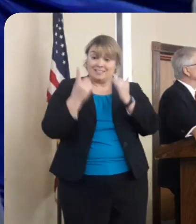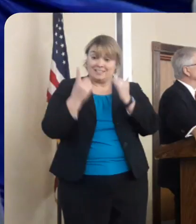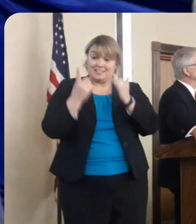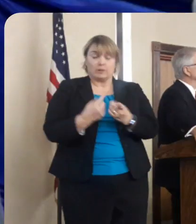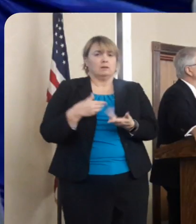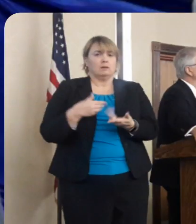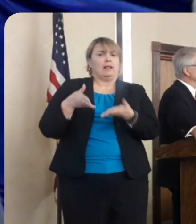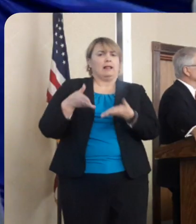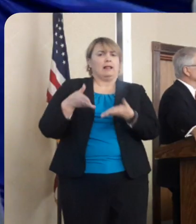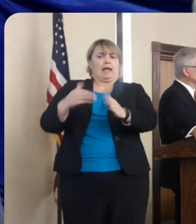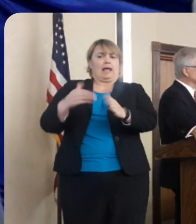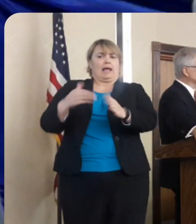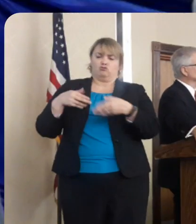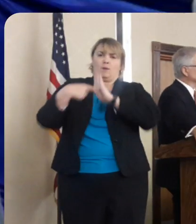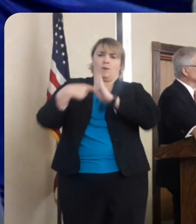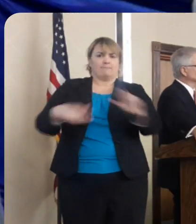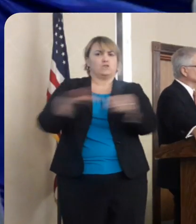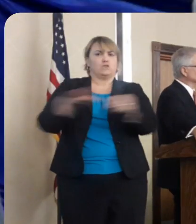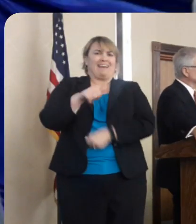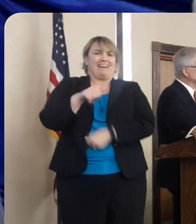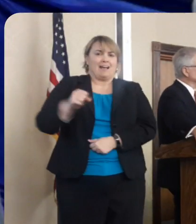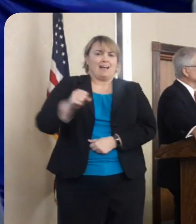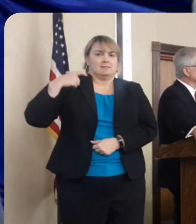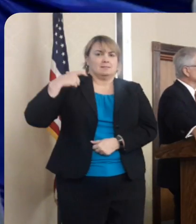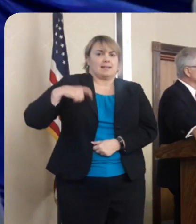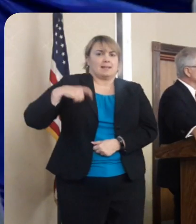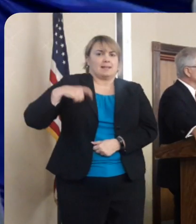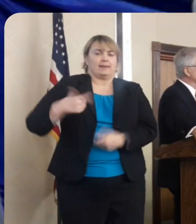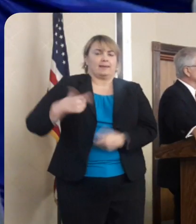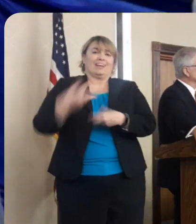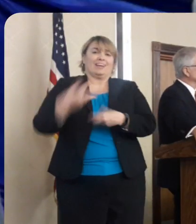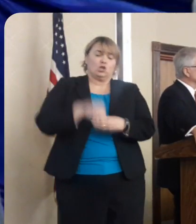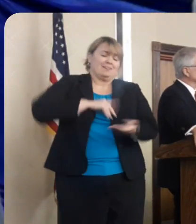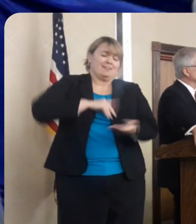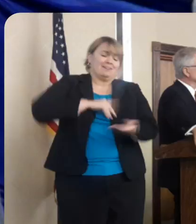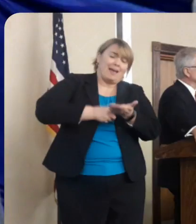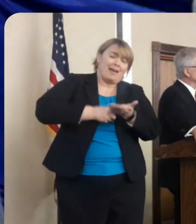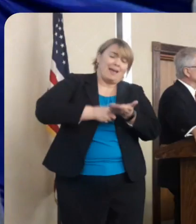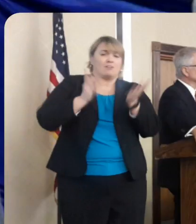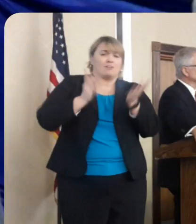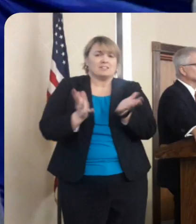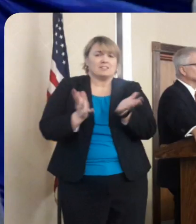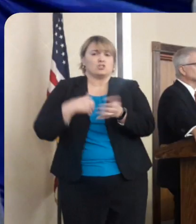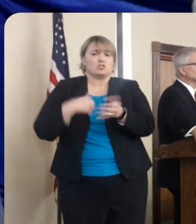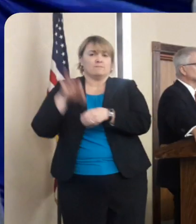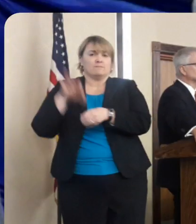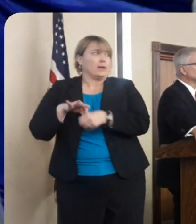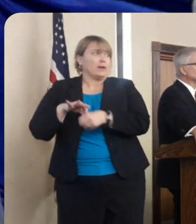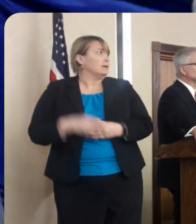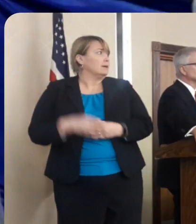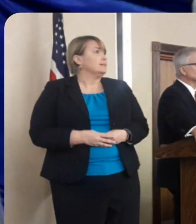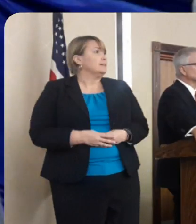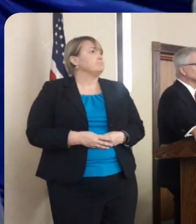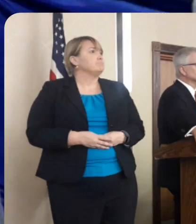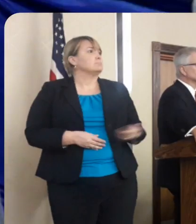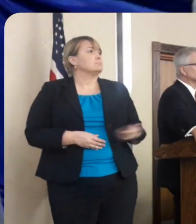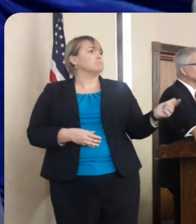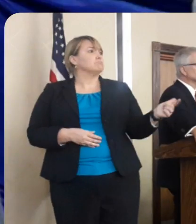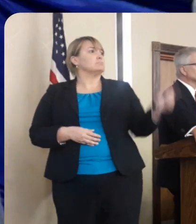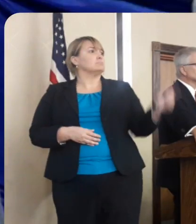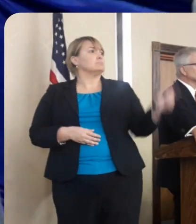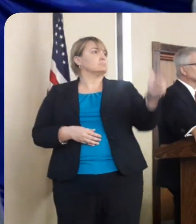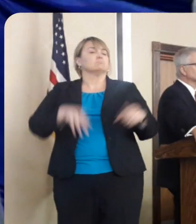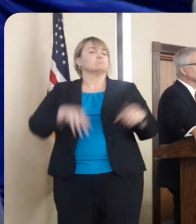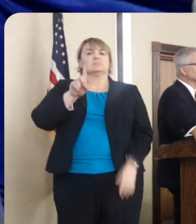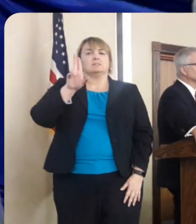as a delegate. That includes debate, conversation, and voting. I would like to make a motion, therefore, that this be